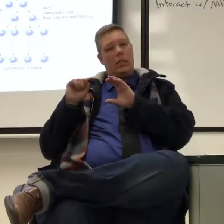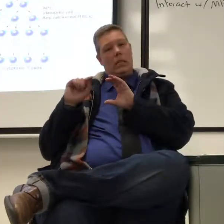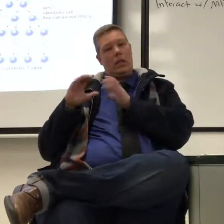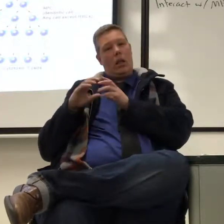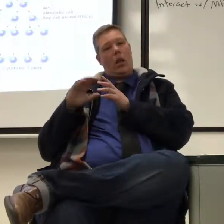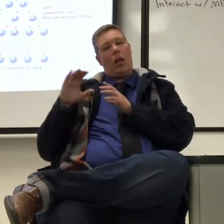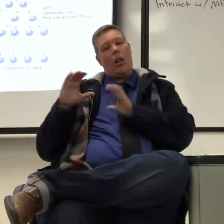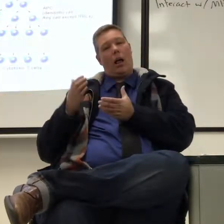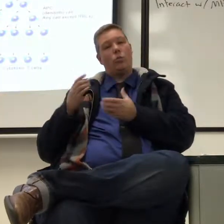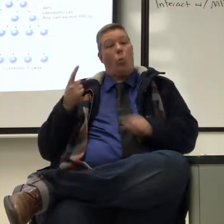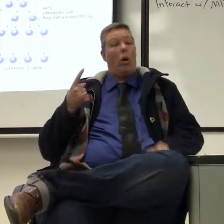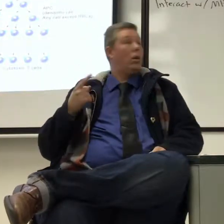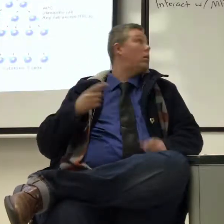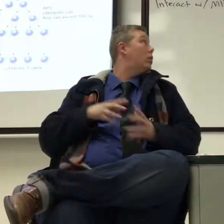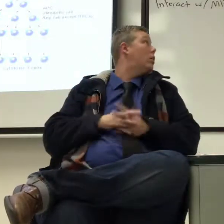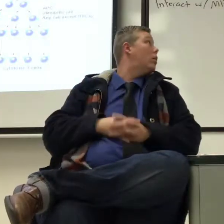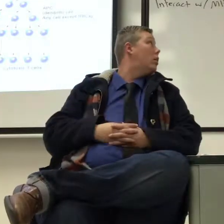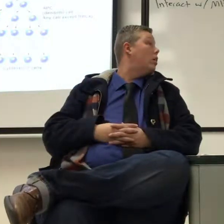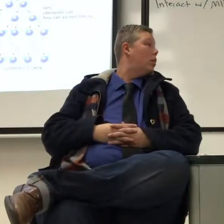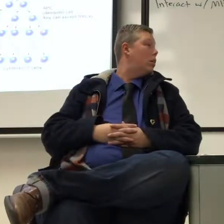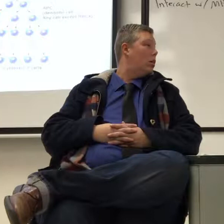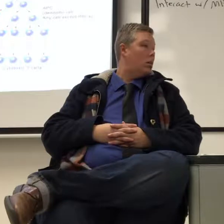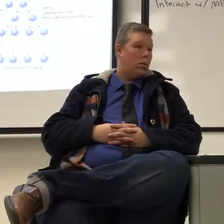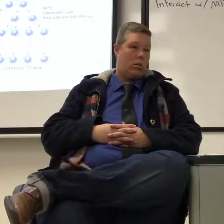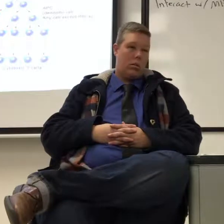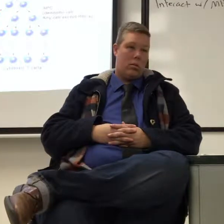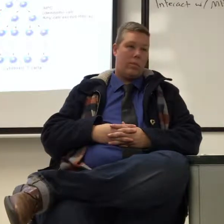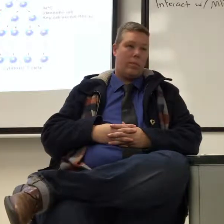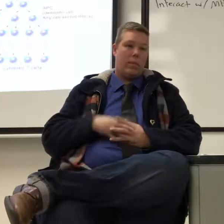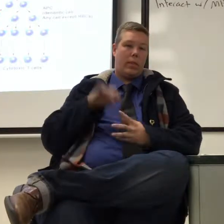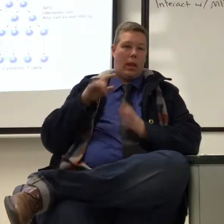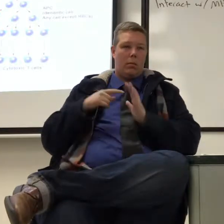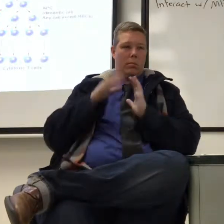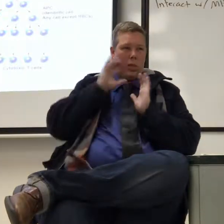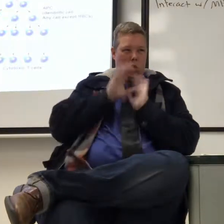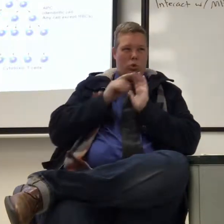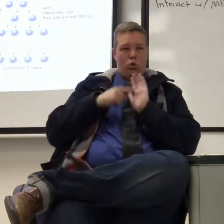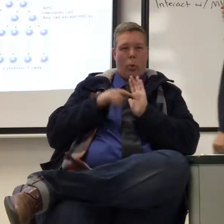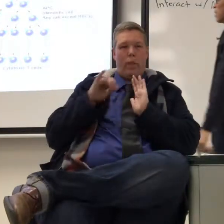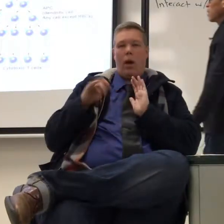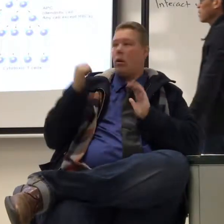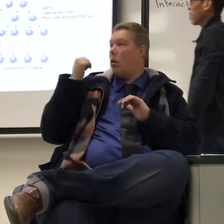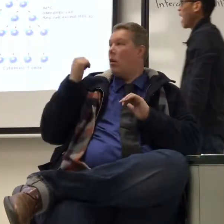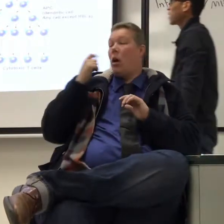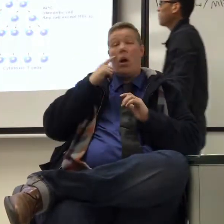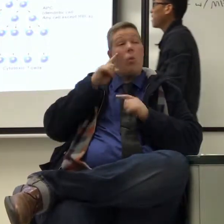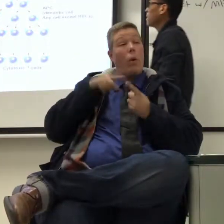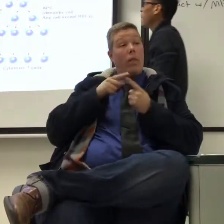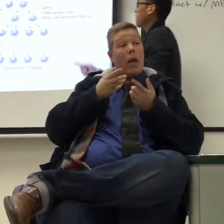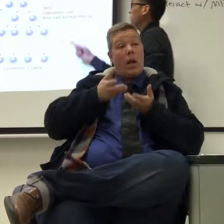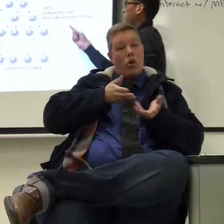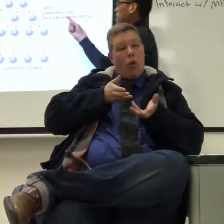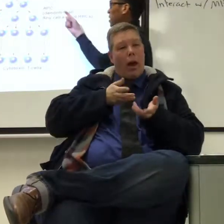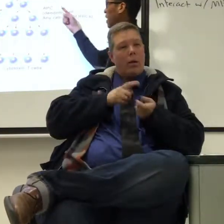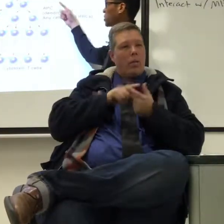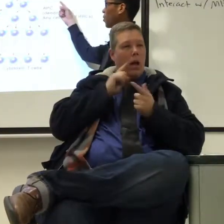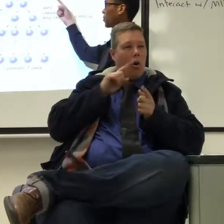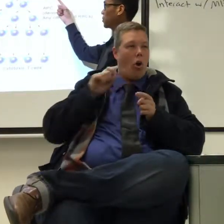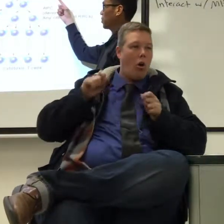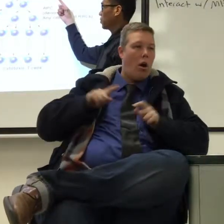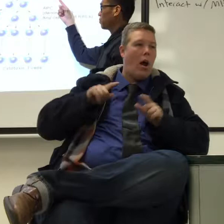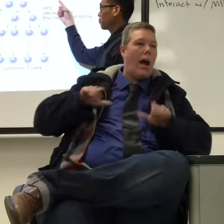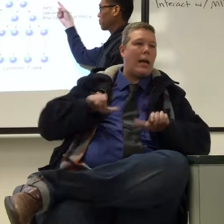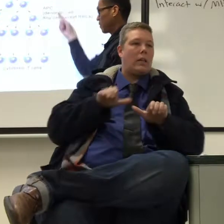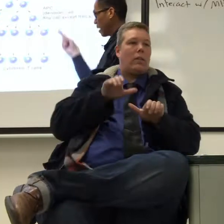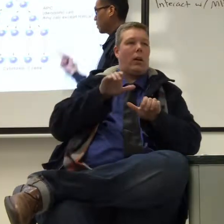So that's this figure is showing you, basically. Once they interact and are activated by the MHC class 1